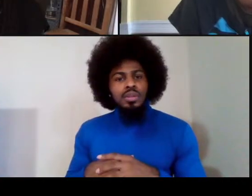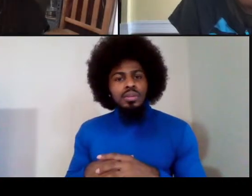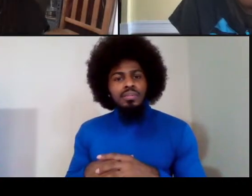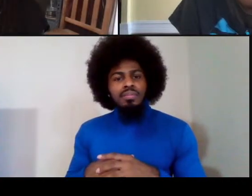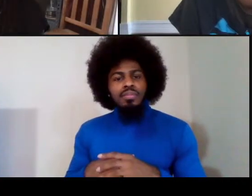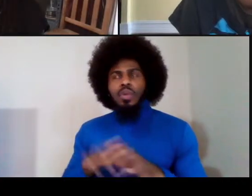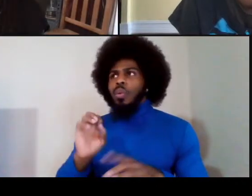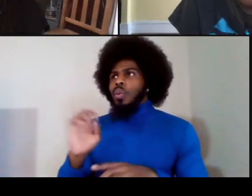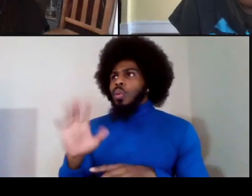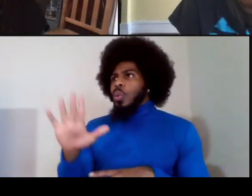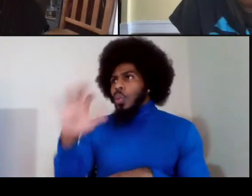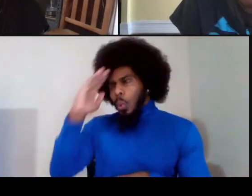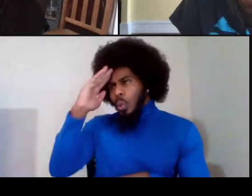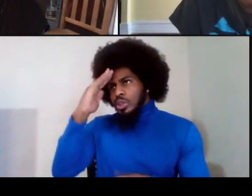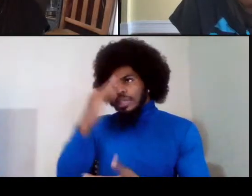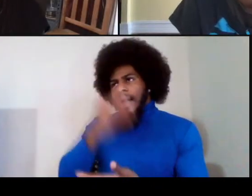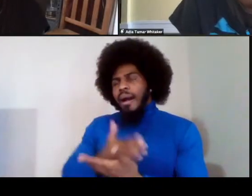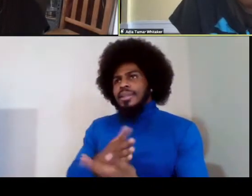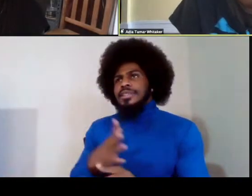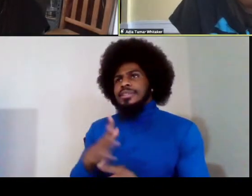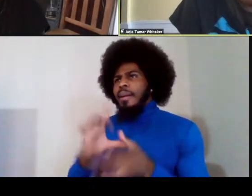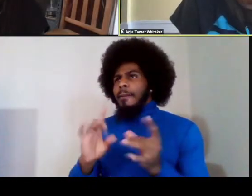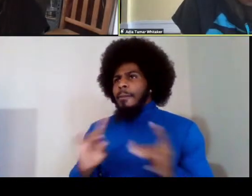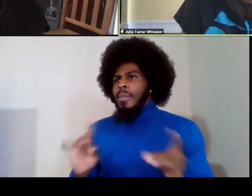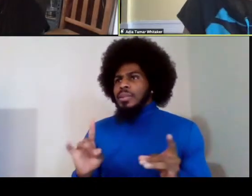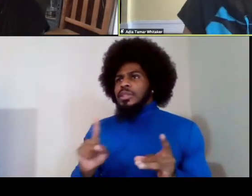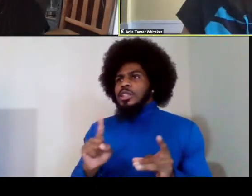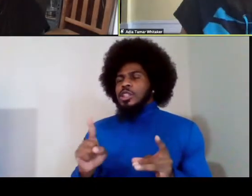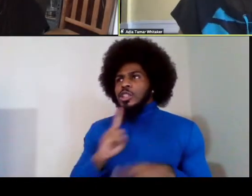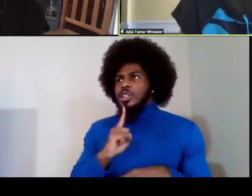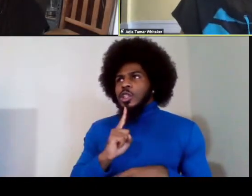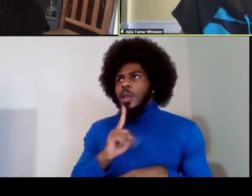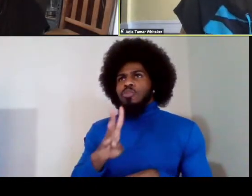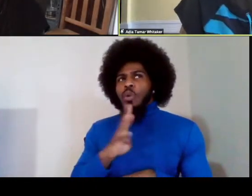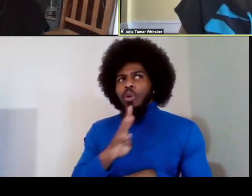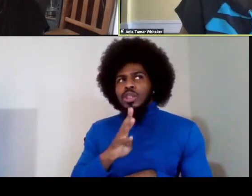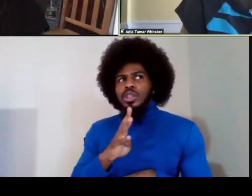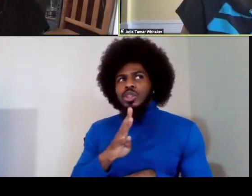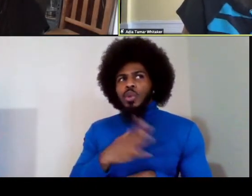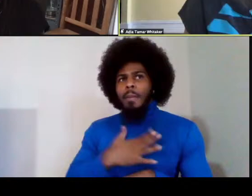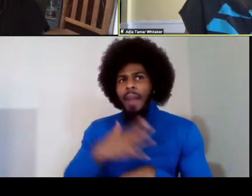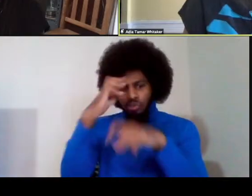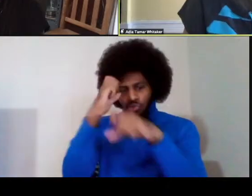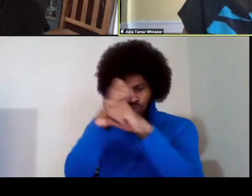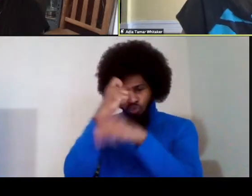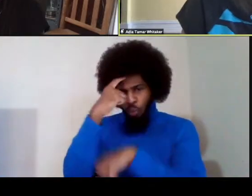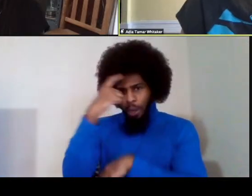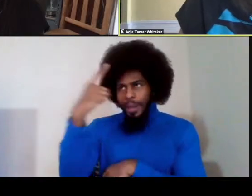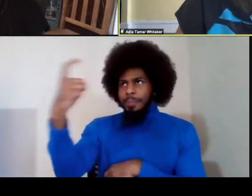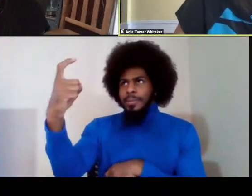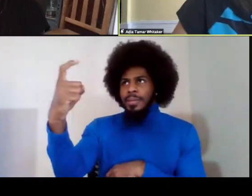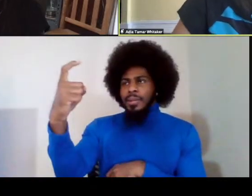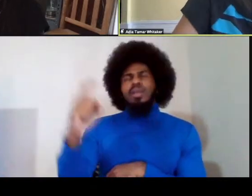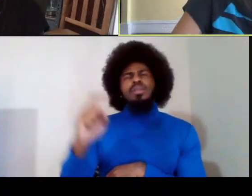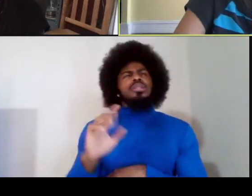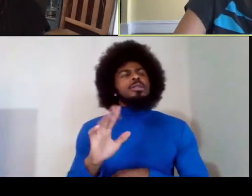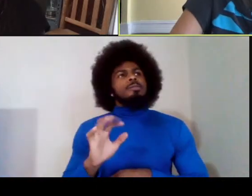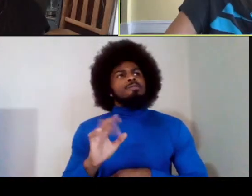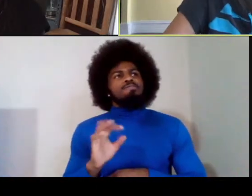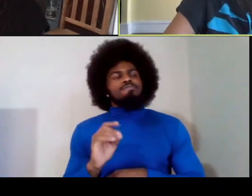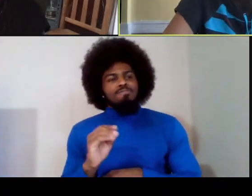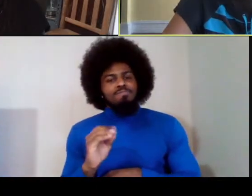my dreams." Yeah, I mean that's oh my goodness! It really,